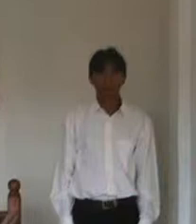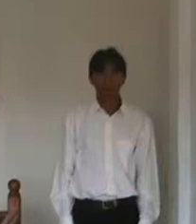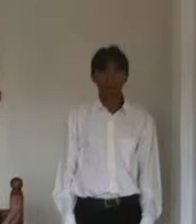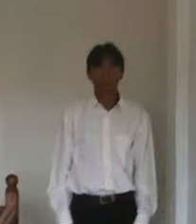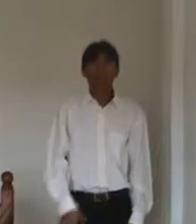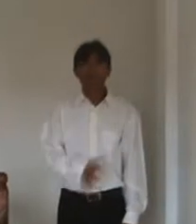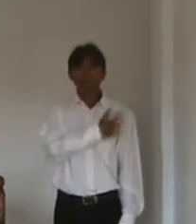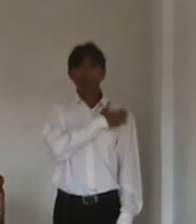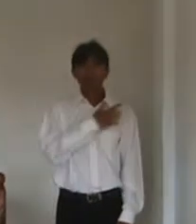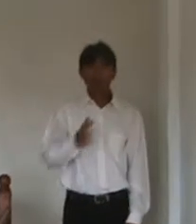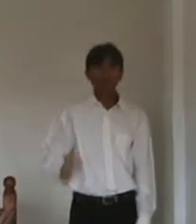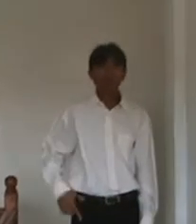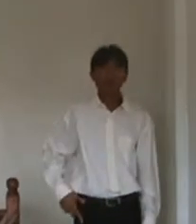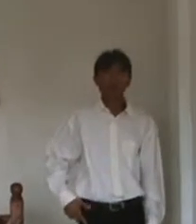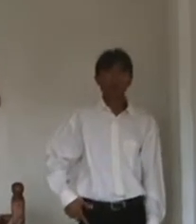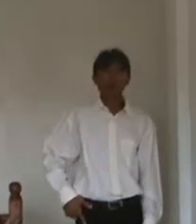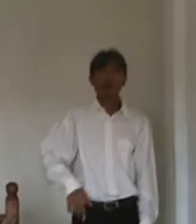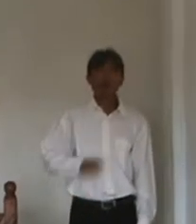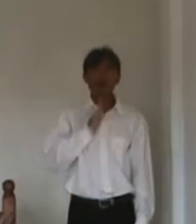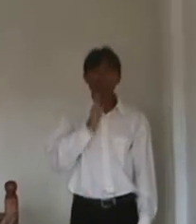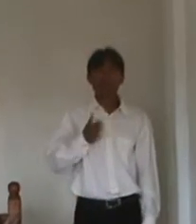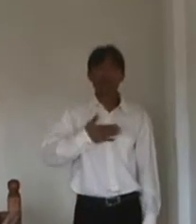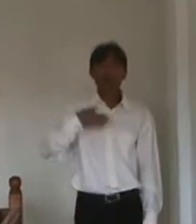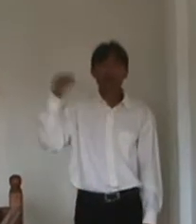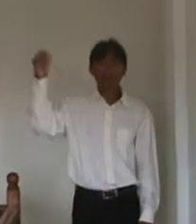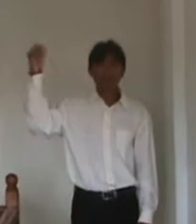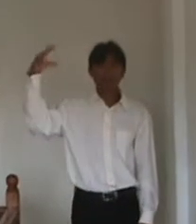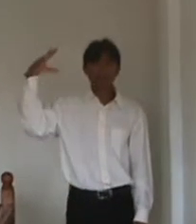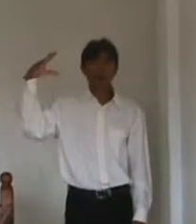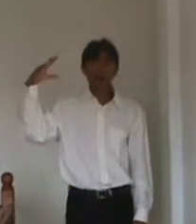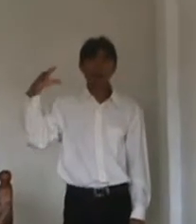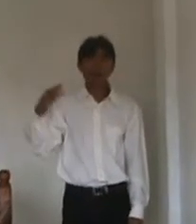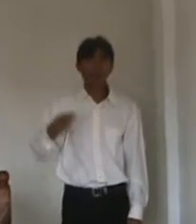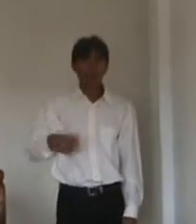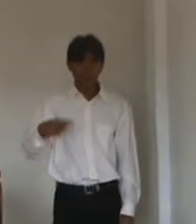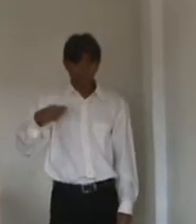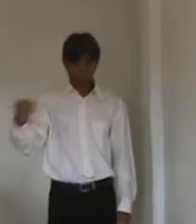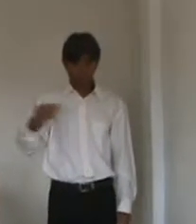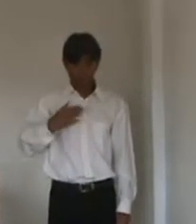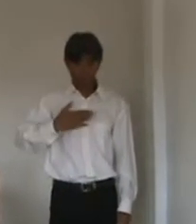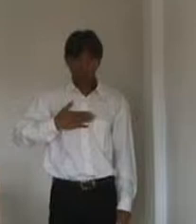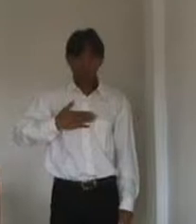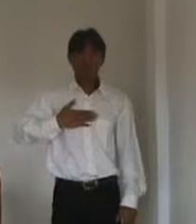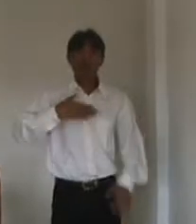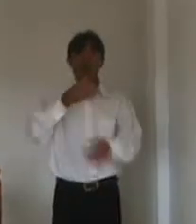The Lord is my life and my